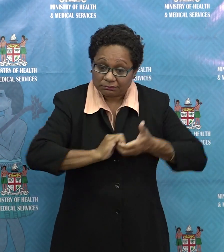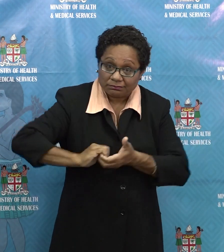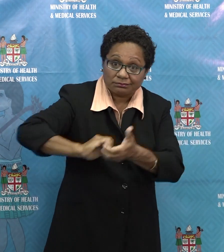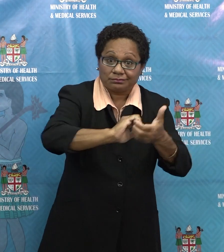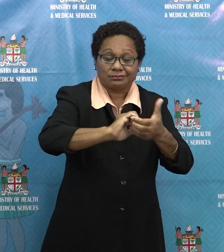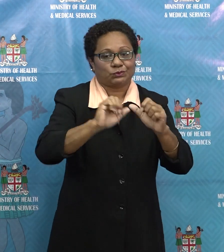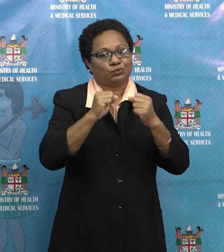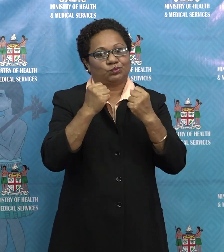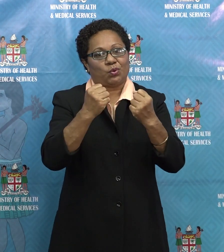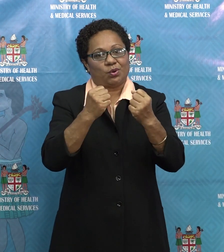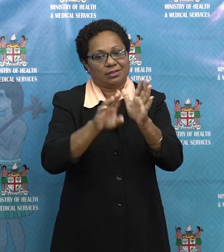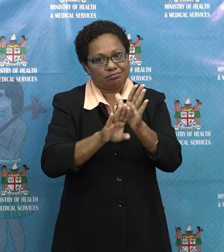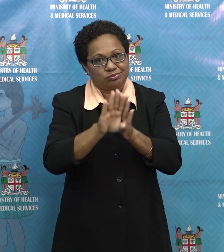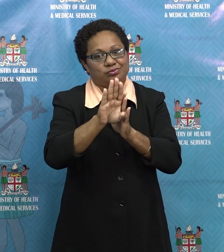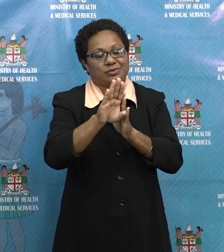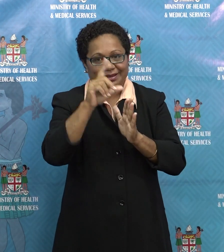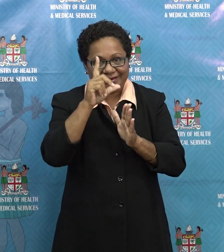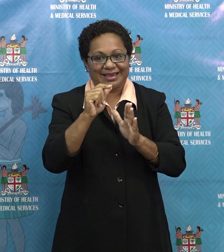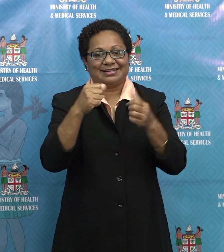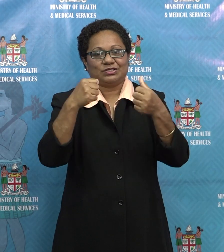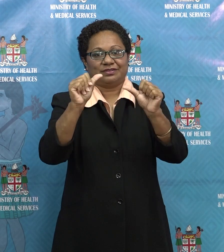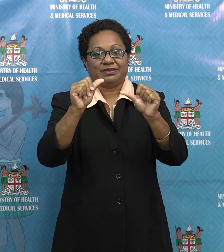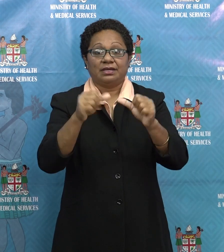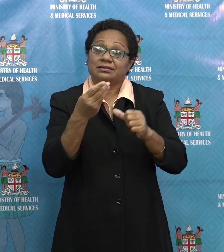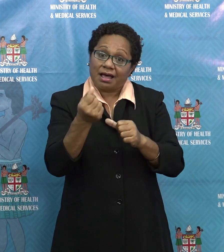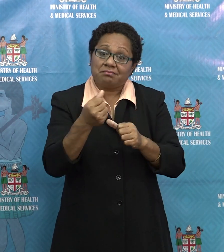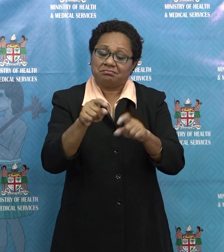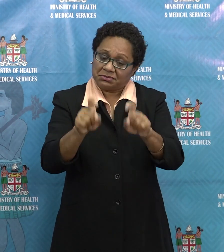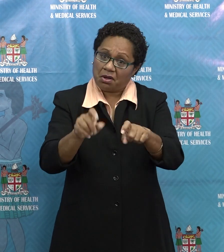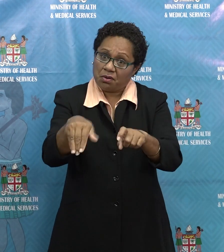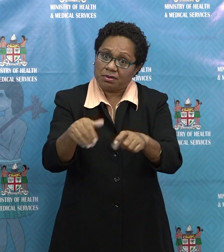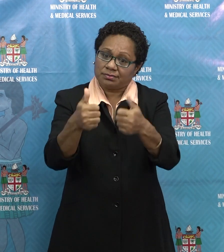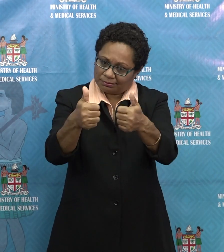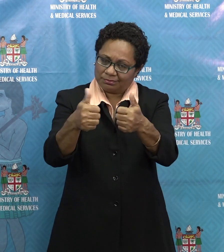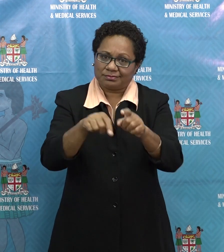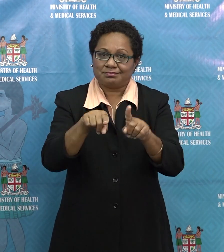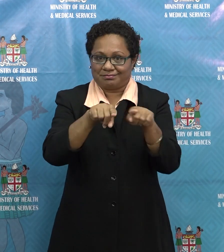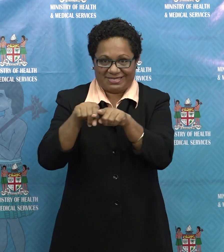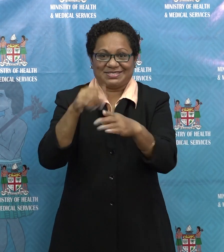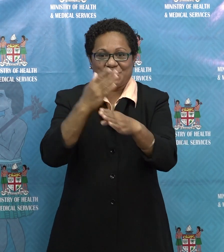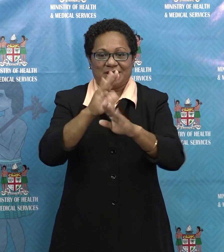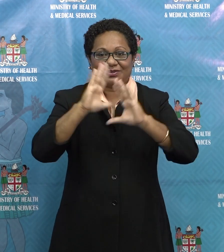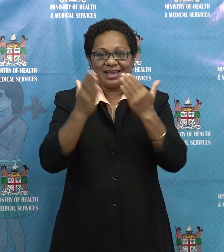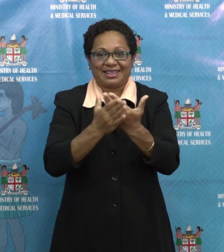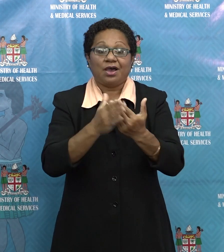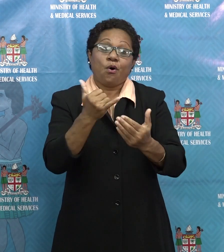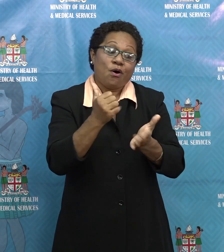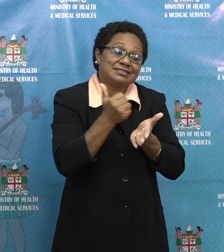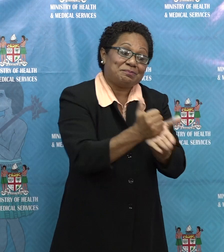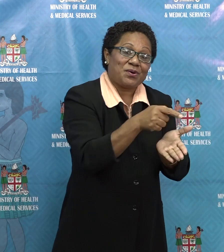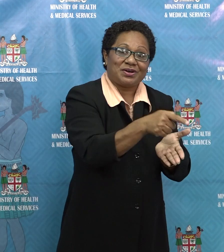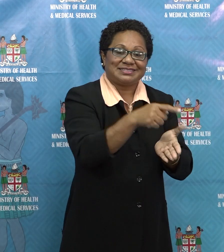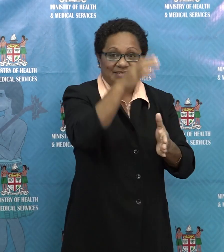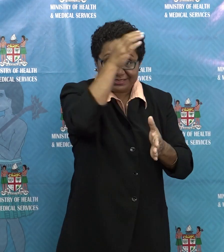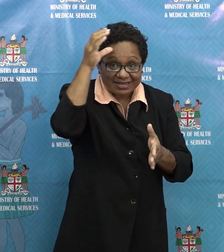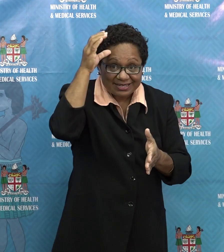way. Whether it is through the simple act of staying home or direct support for our healthcare staff, we are